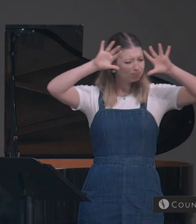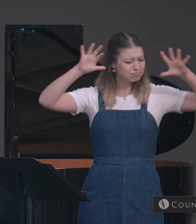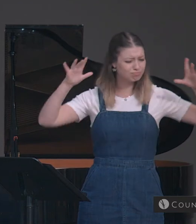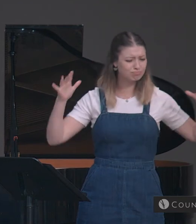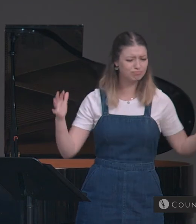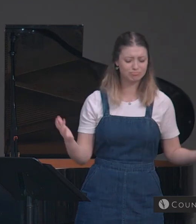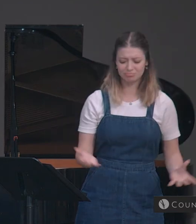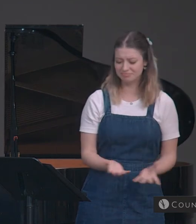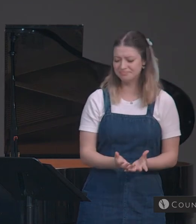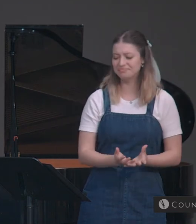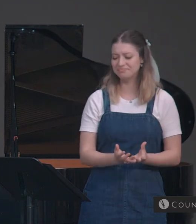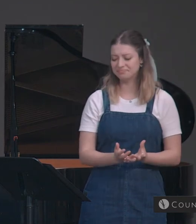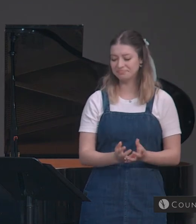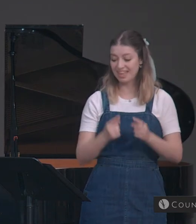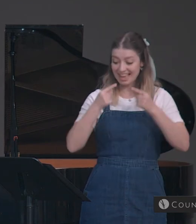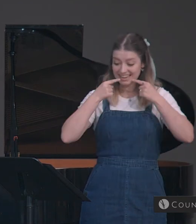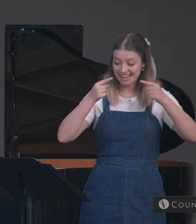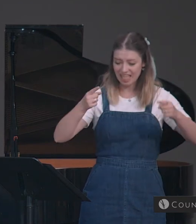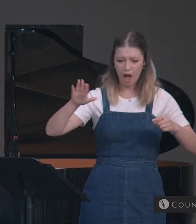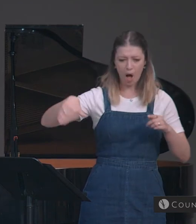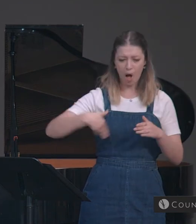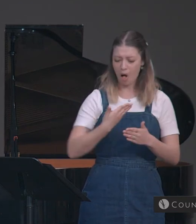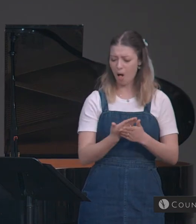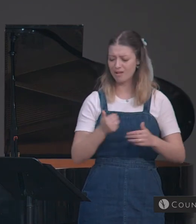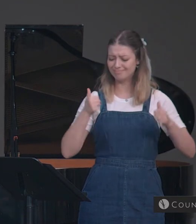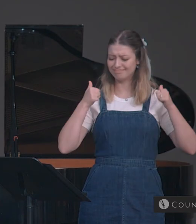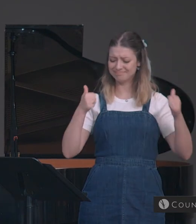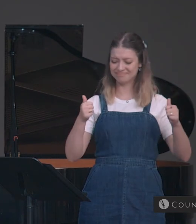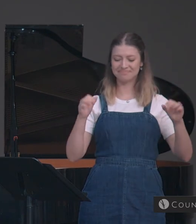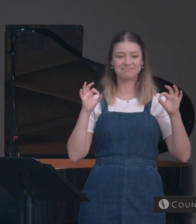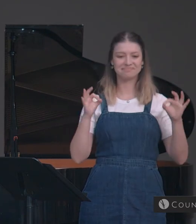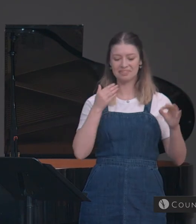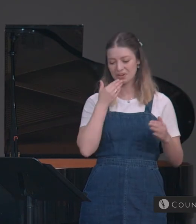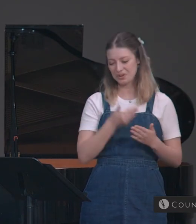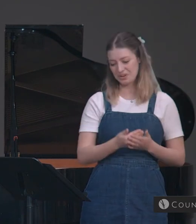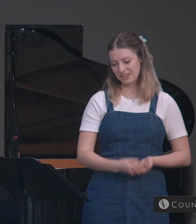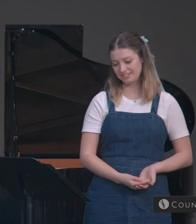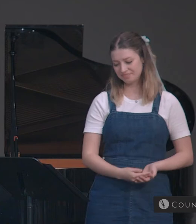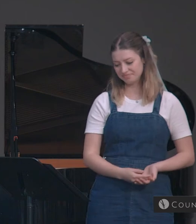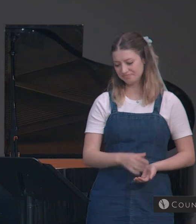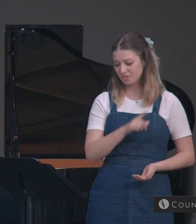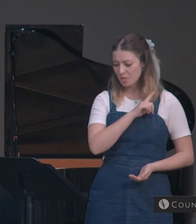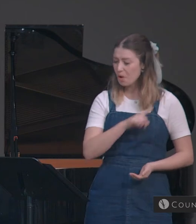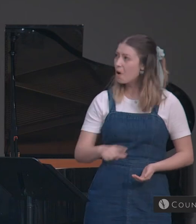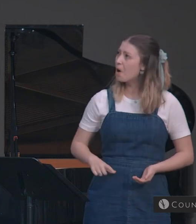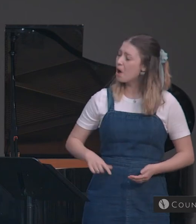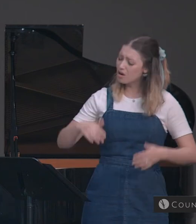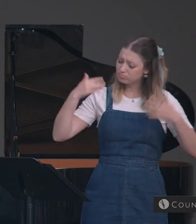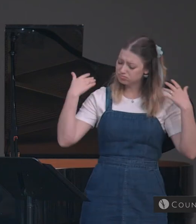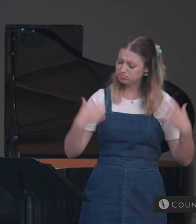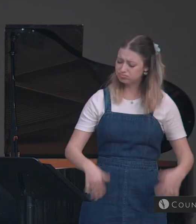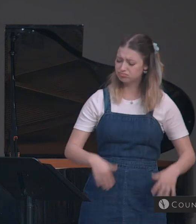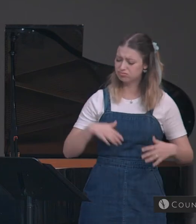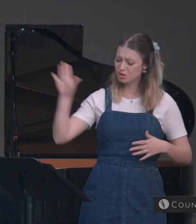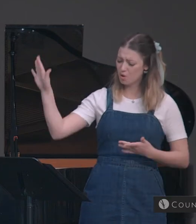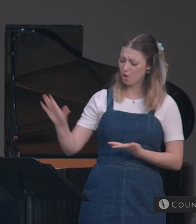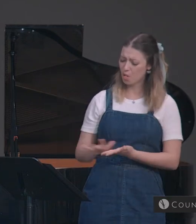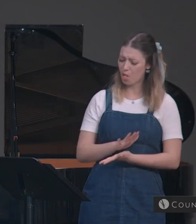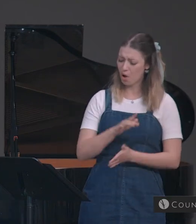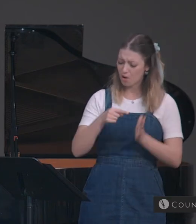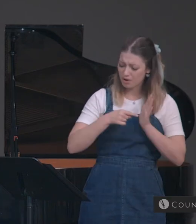word and then pronounced them good. Lord, how